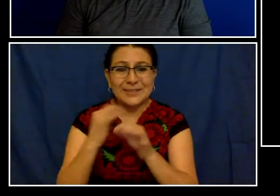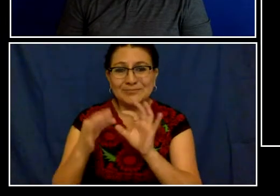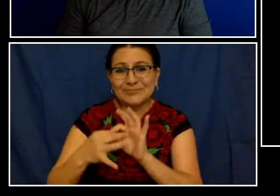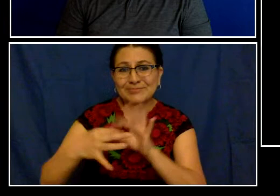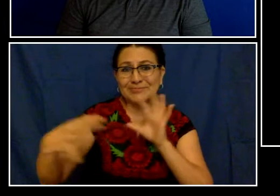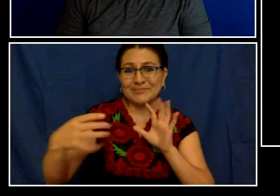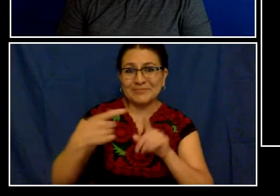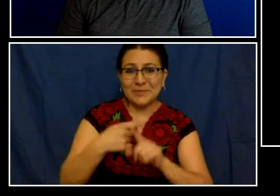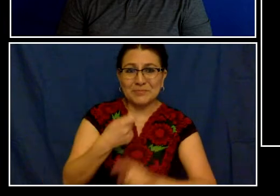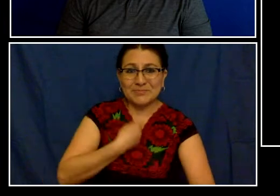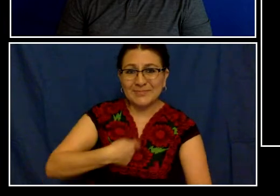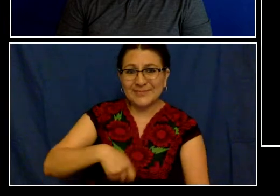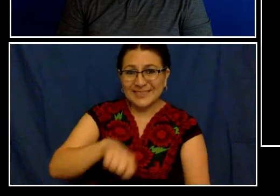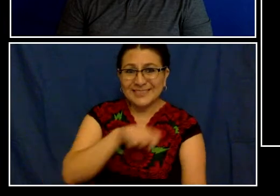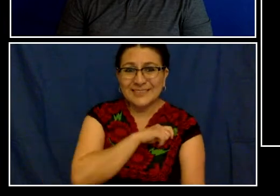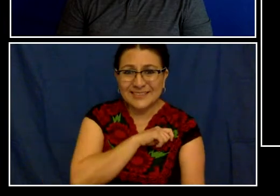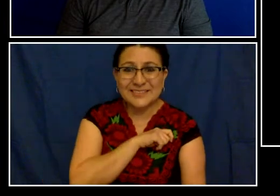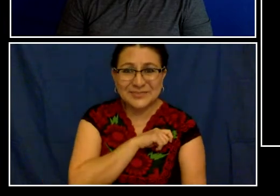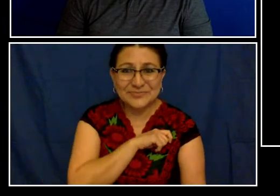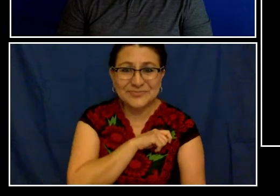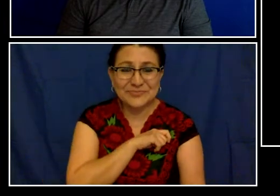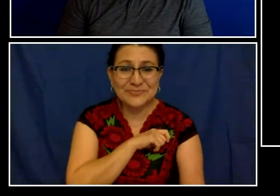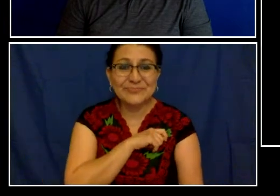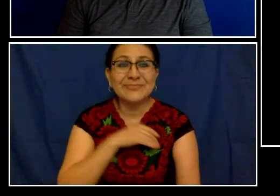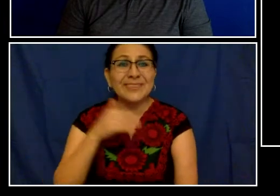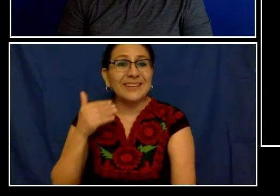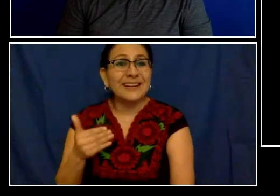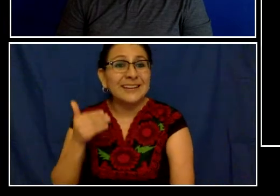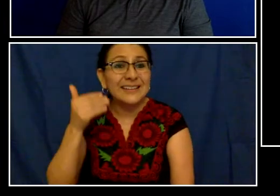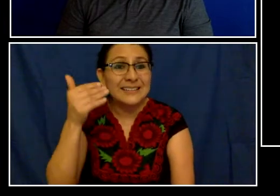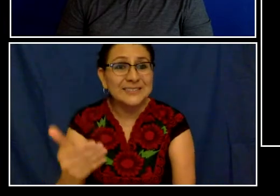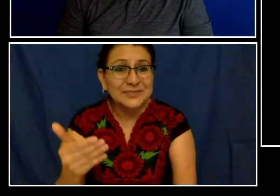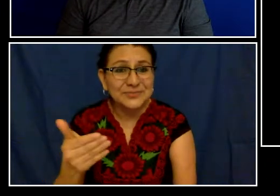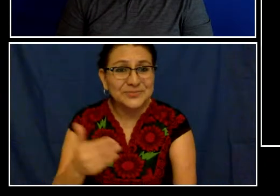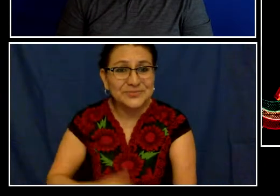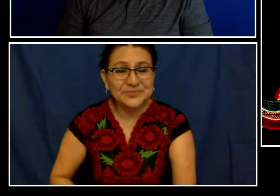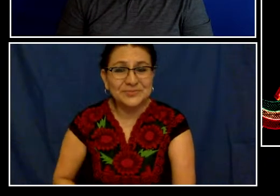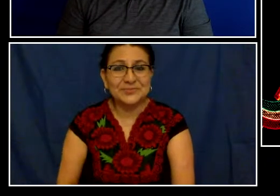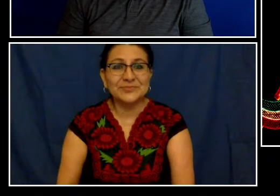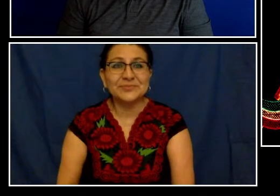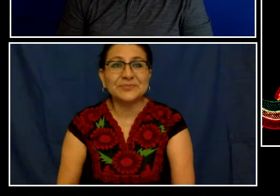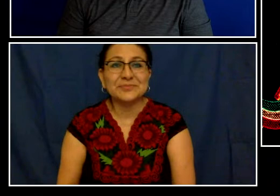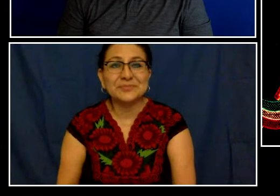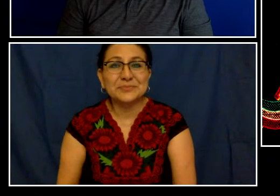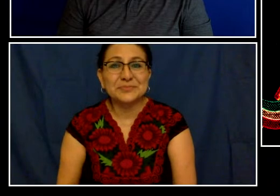sense of community and a pride, the fight to be able to get our independence from Spain.